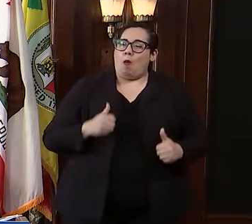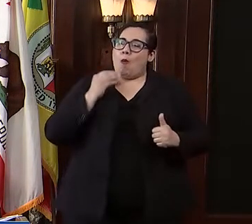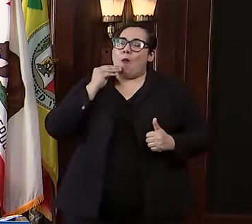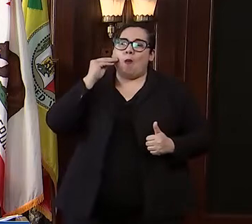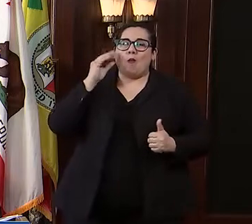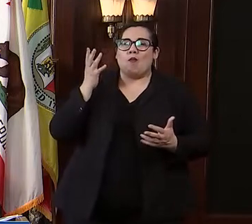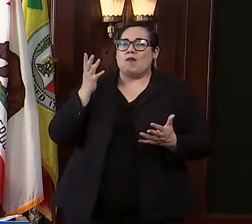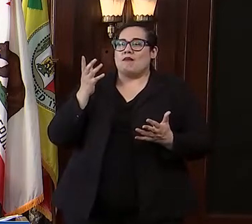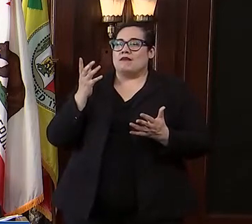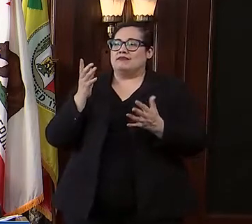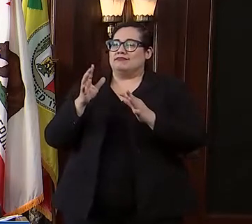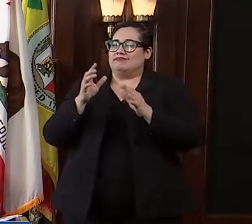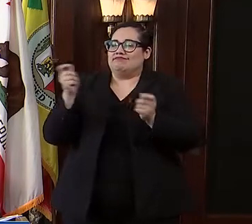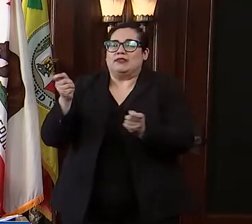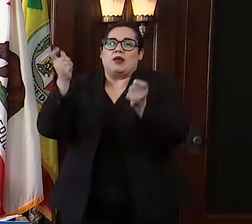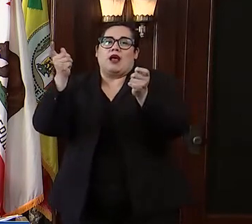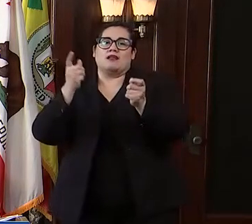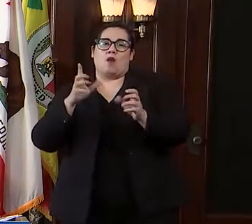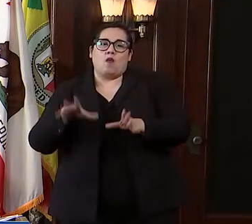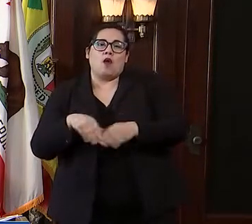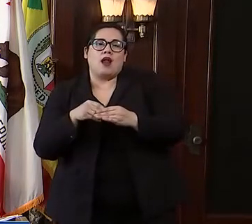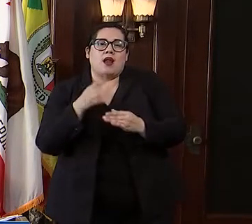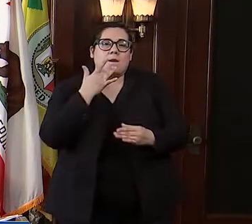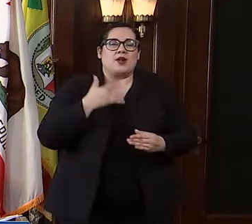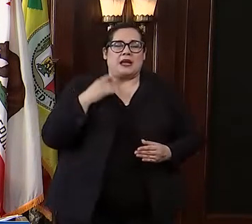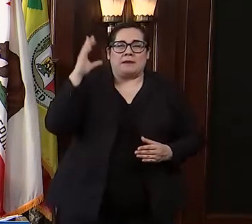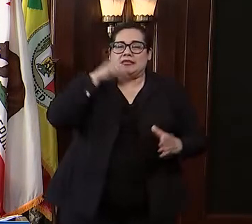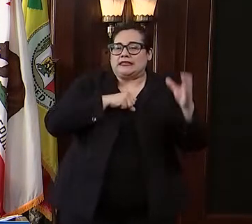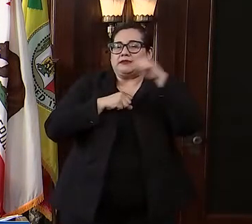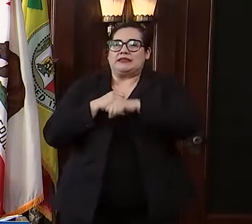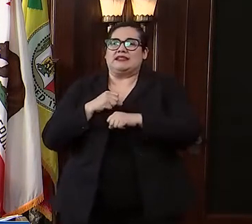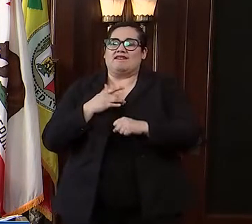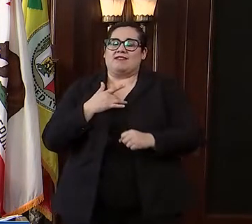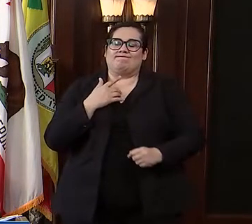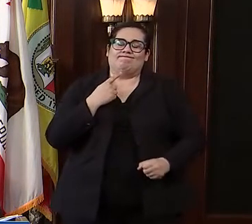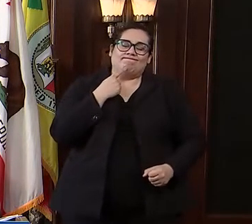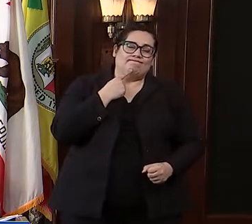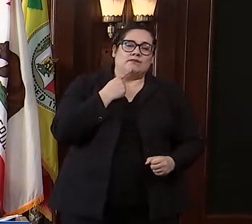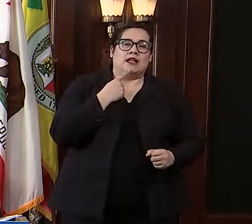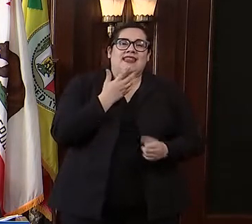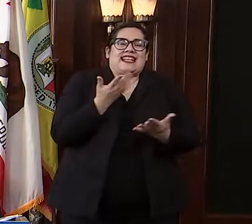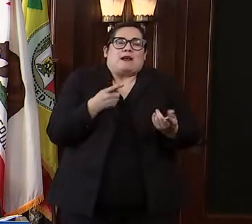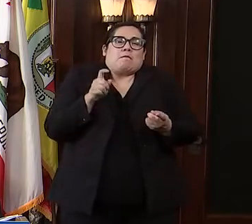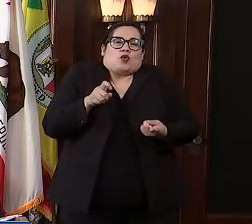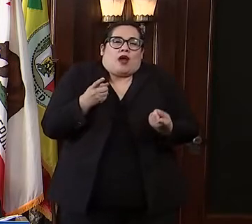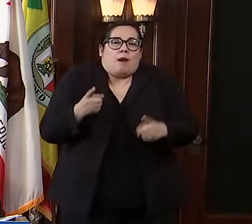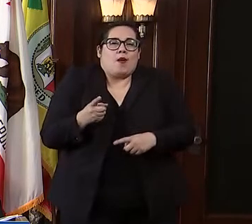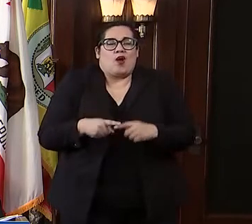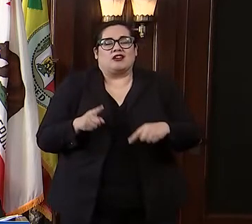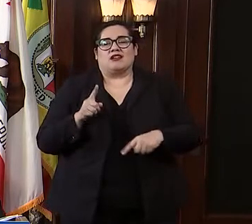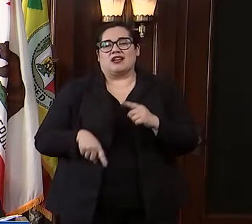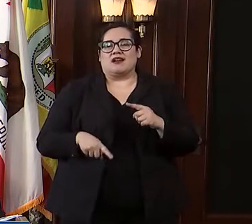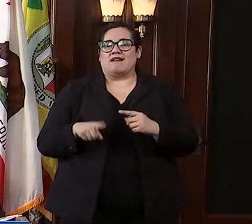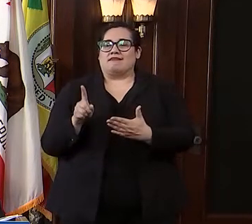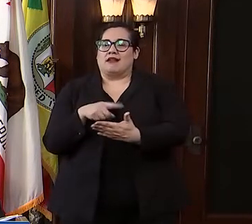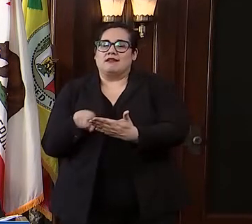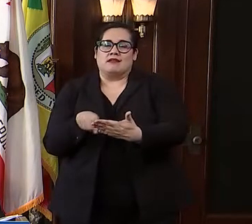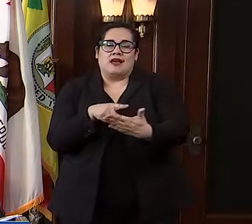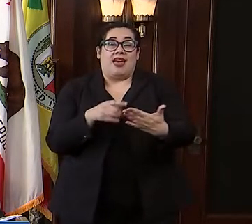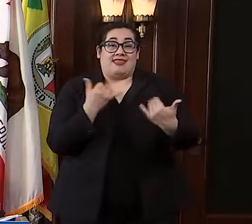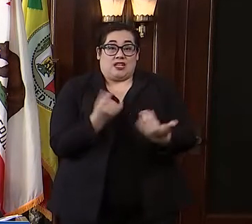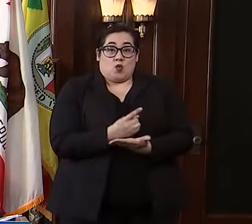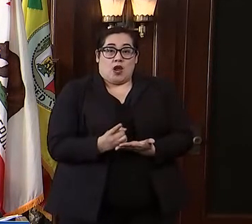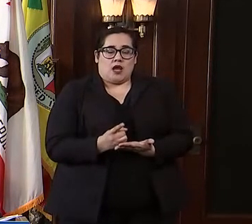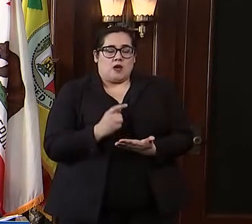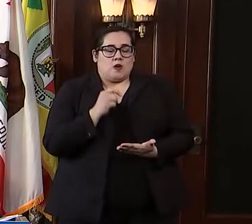birthdays, the things that were supposed to happen that we couldn't do. And this week we've been confronted by painful new milestones,